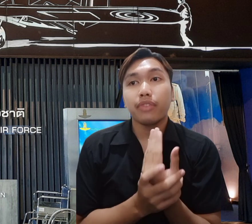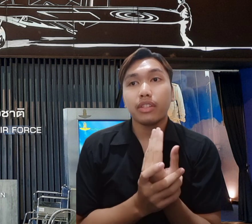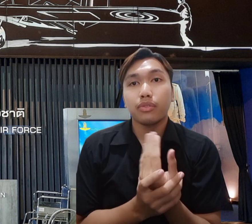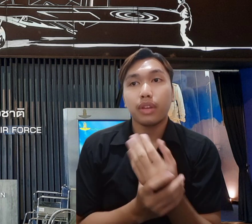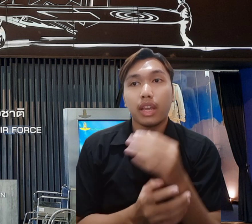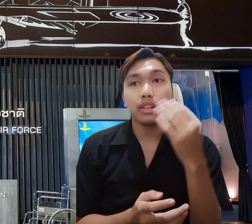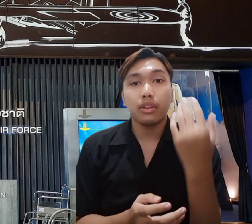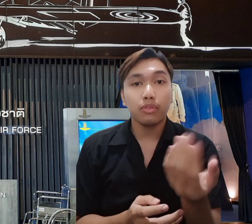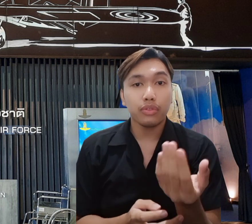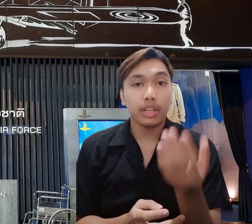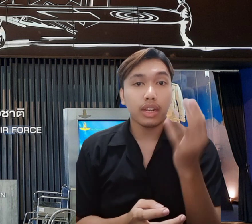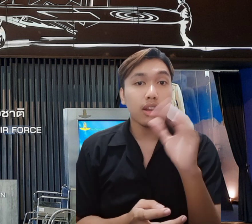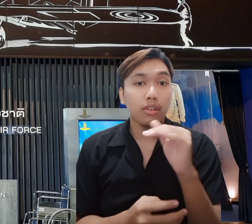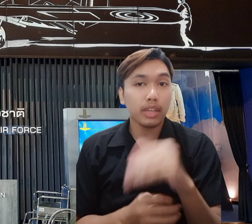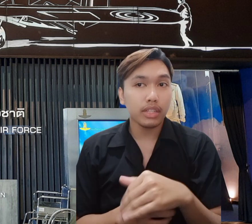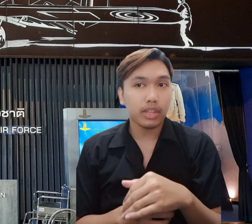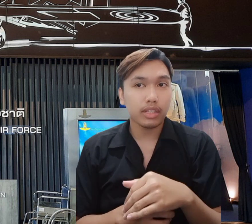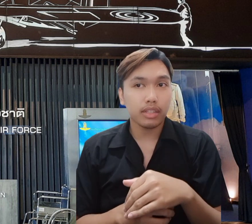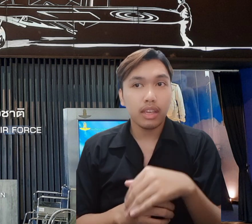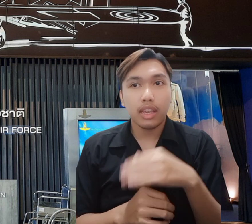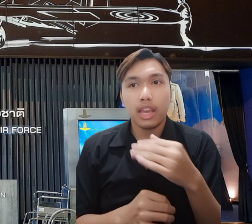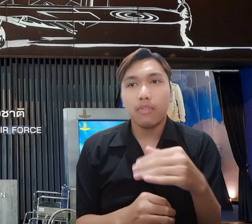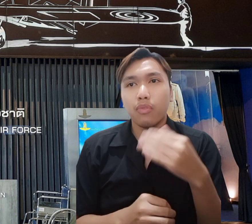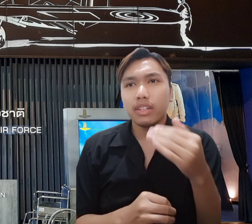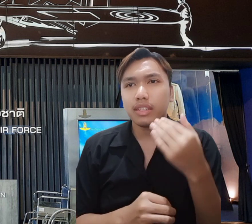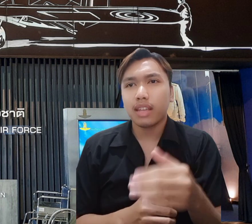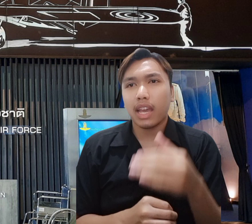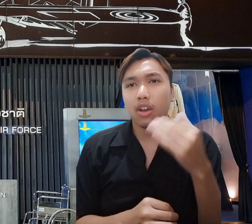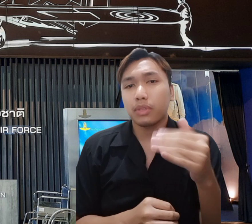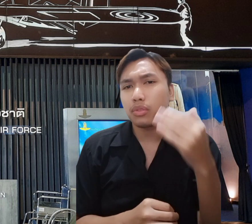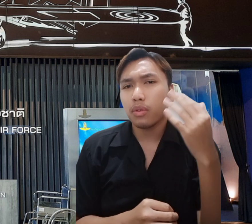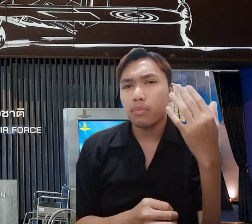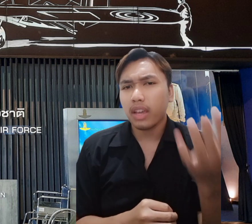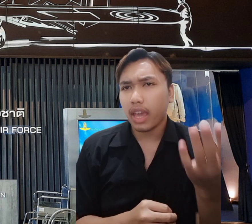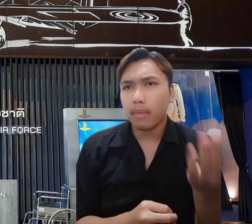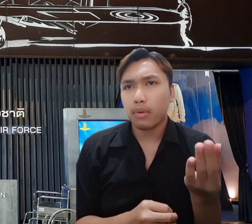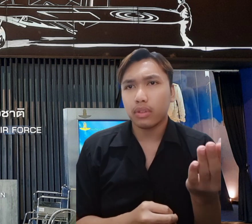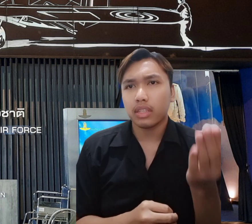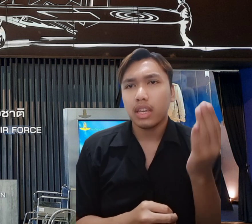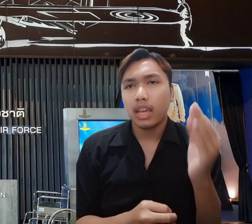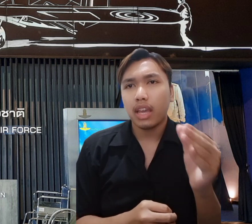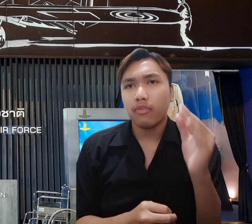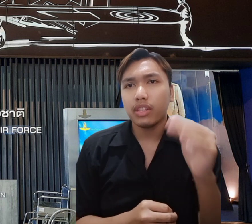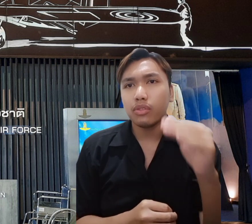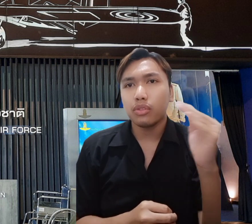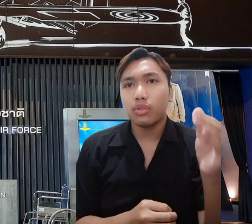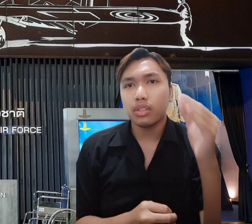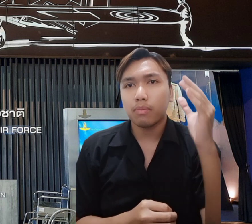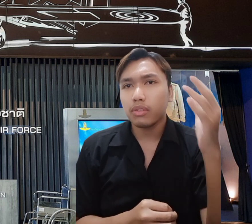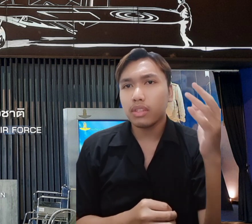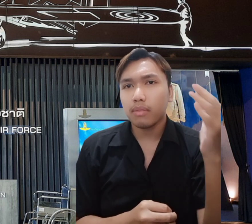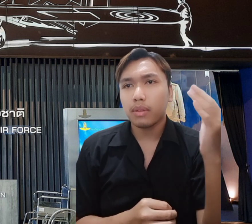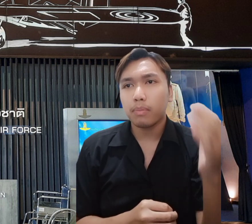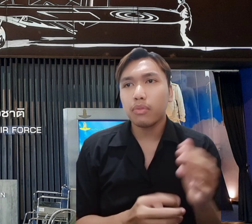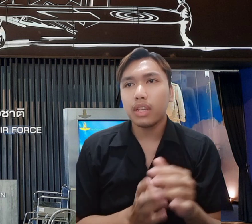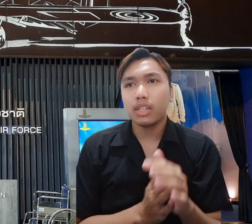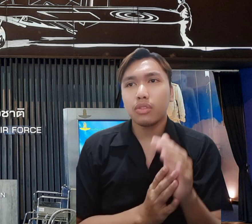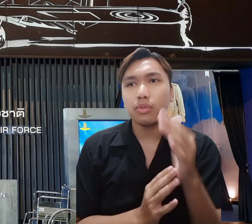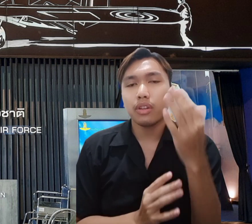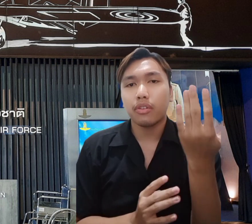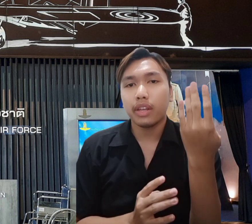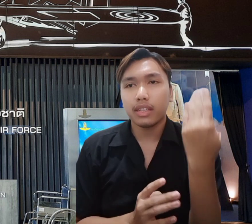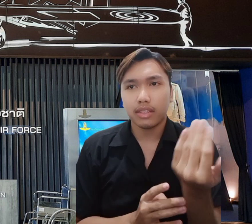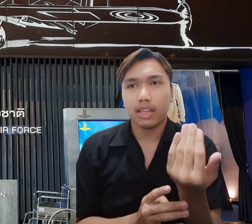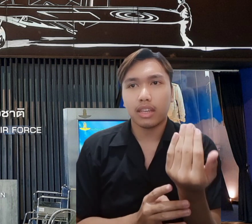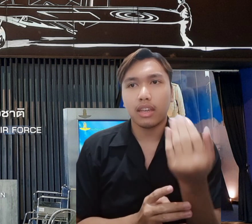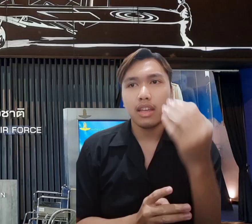engineering factory in No 3 in the Lonkenchest and what the site of the Don Mueang Airport and we to use the museum the building to